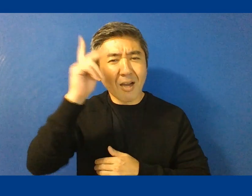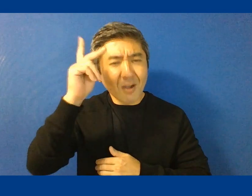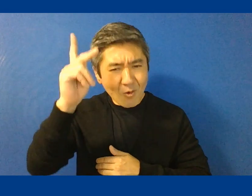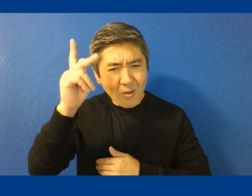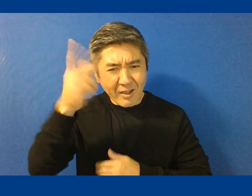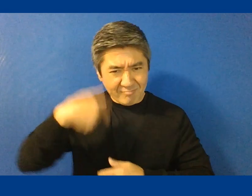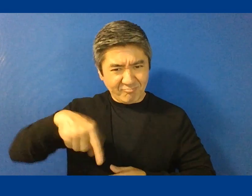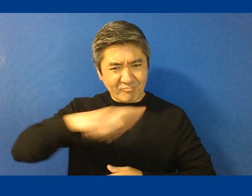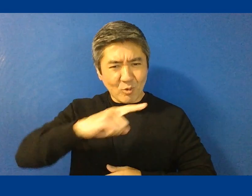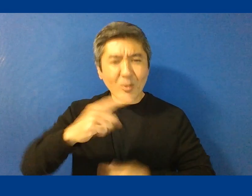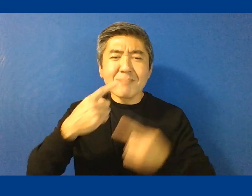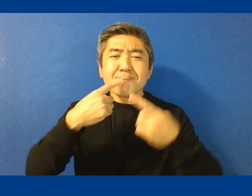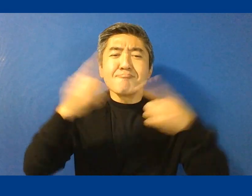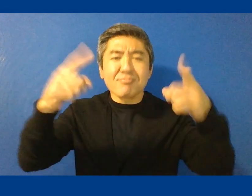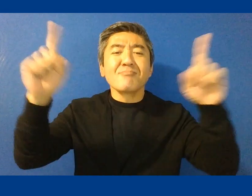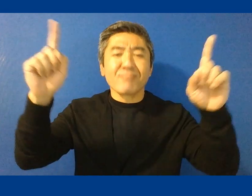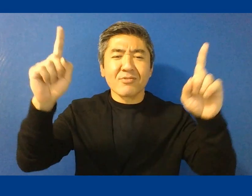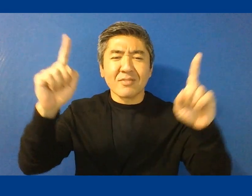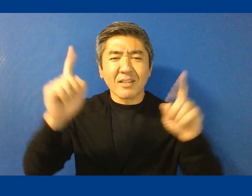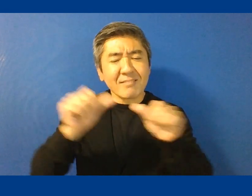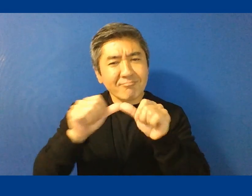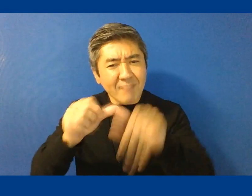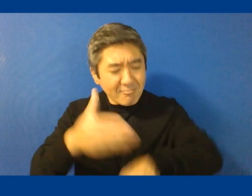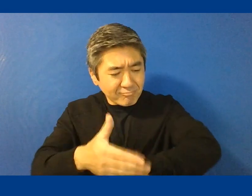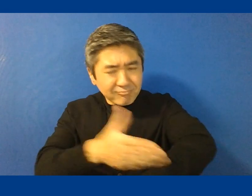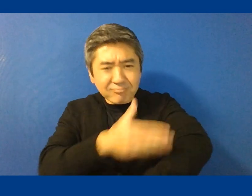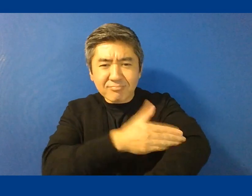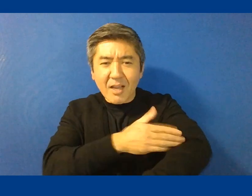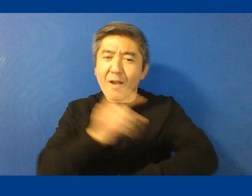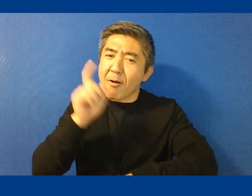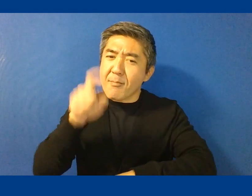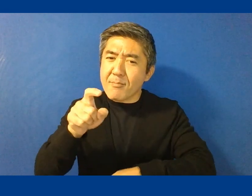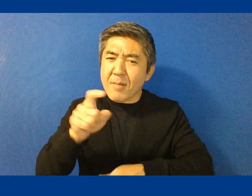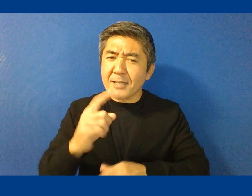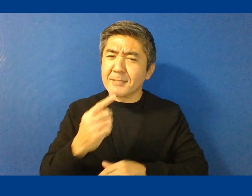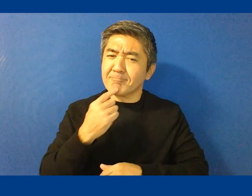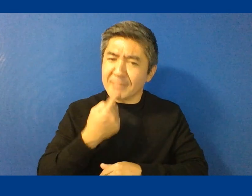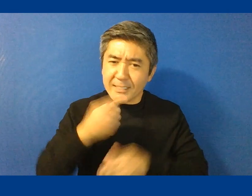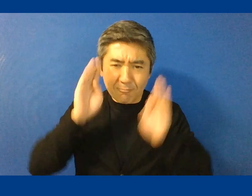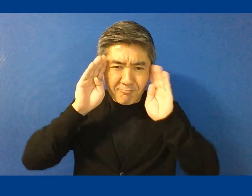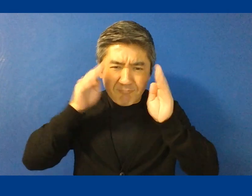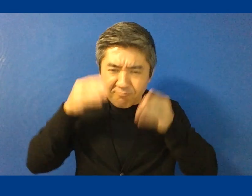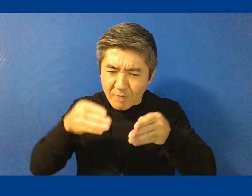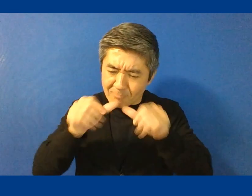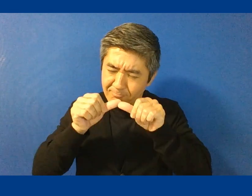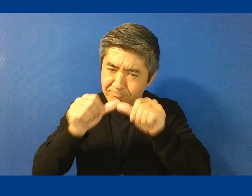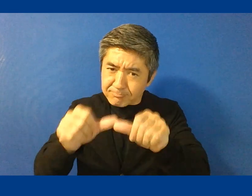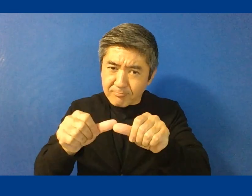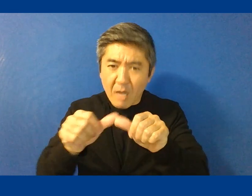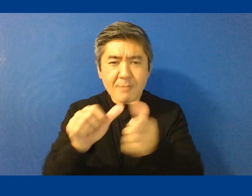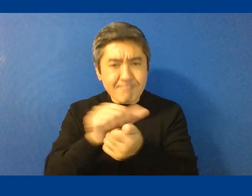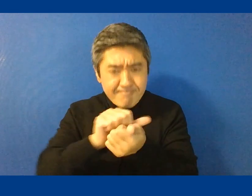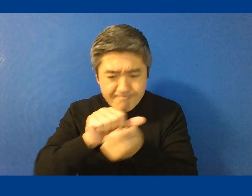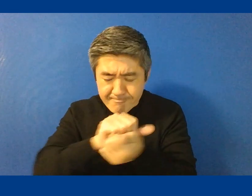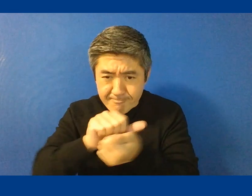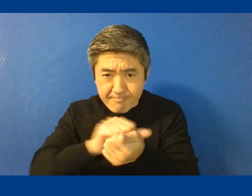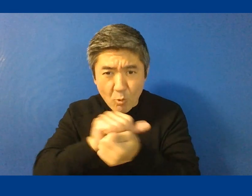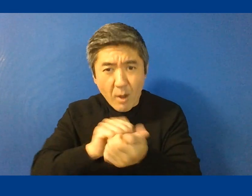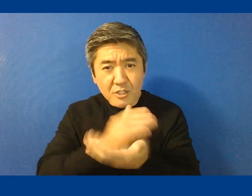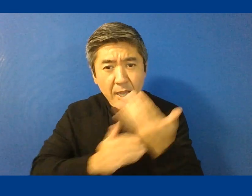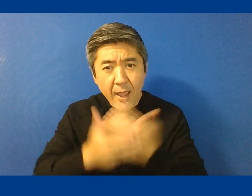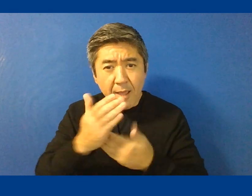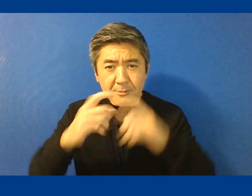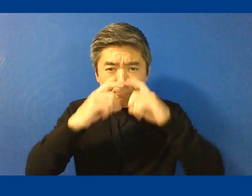continue making forward progress, we must continue to be diligent and careful in masking, in our personal hygiene, and how we interact with one